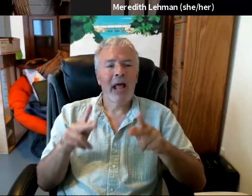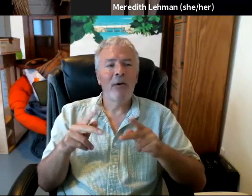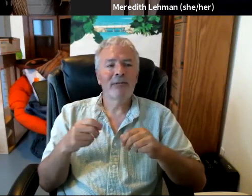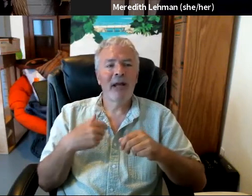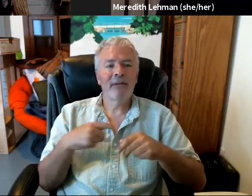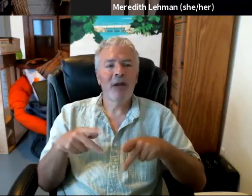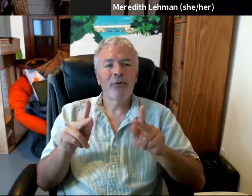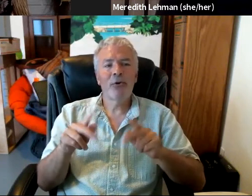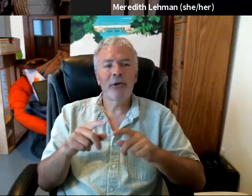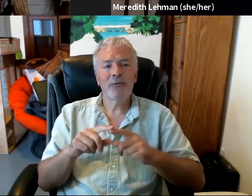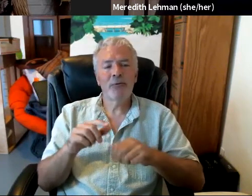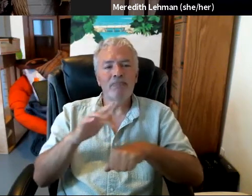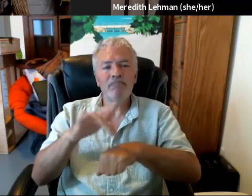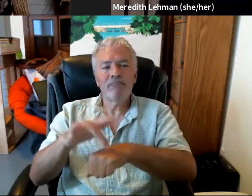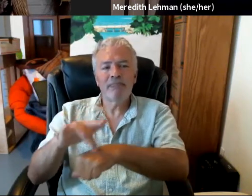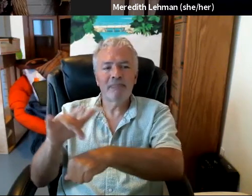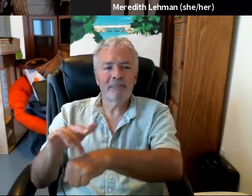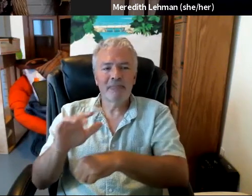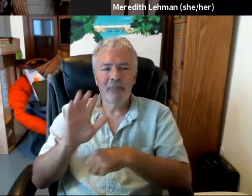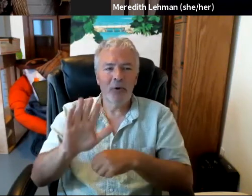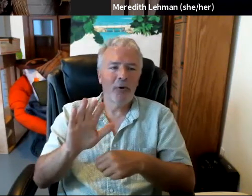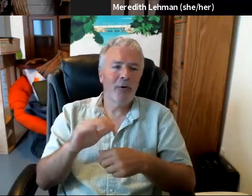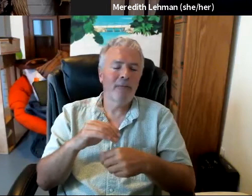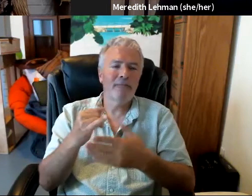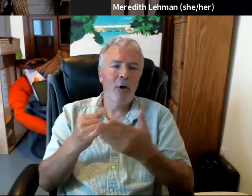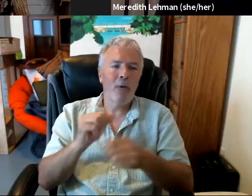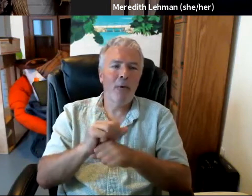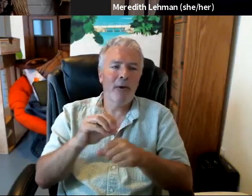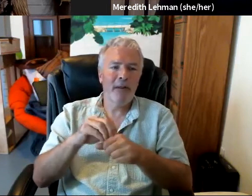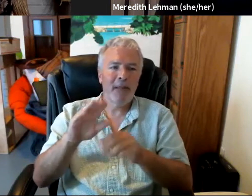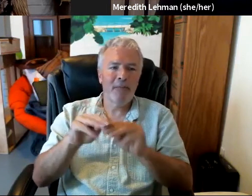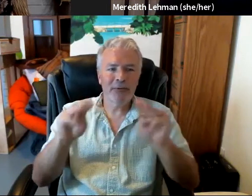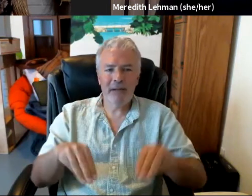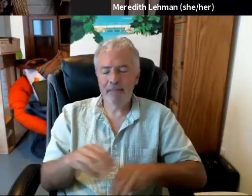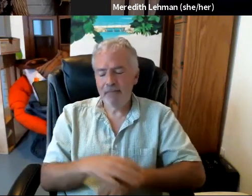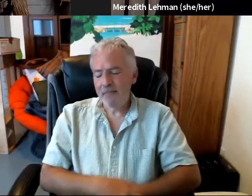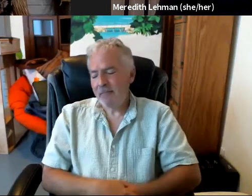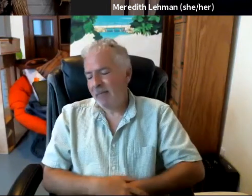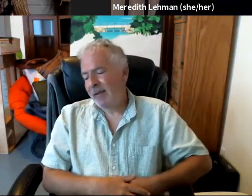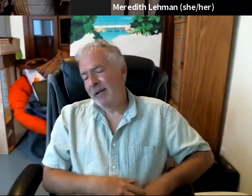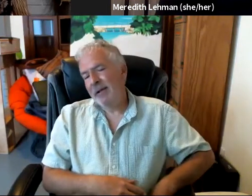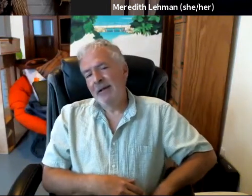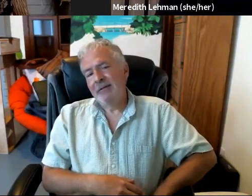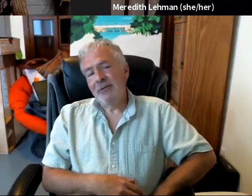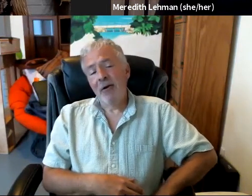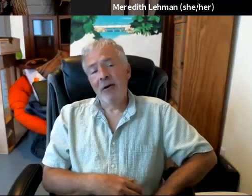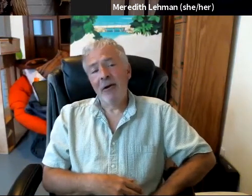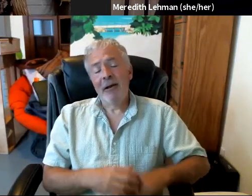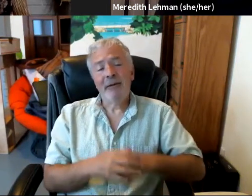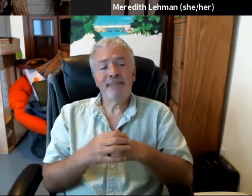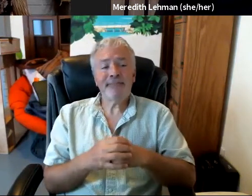us to have this opportunity to experience some of the artwork that is within the